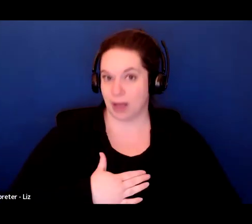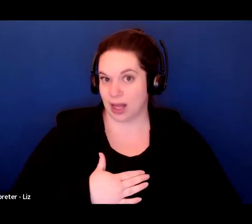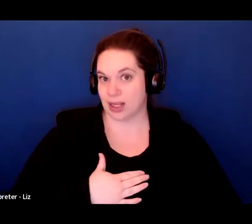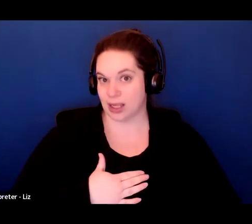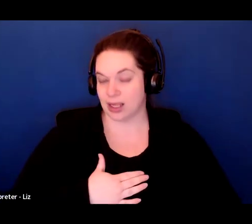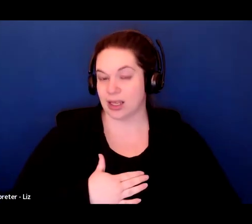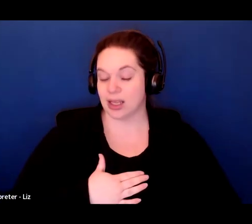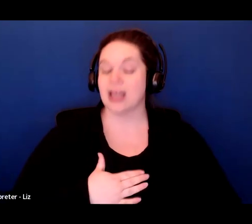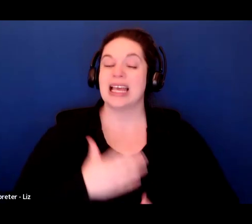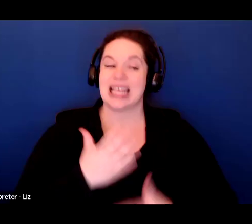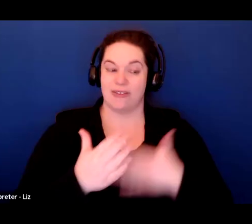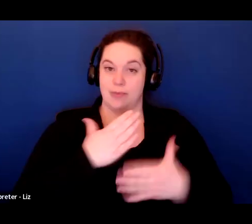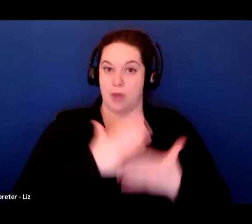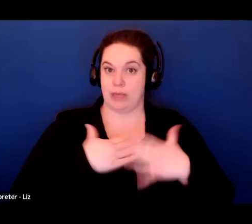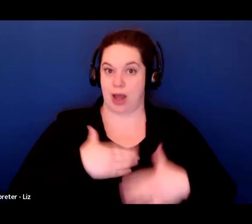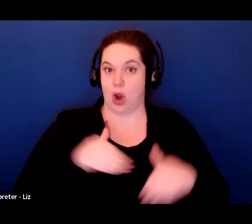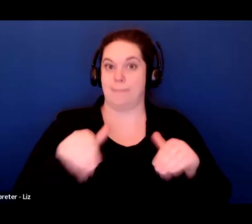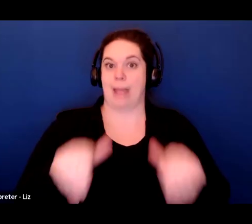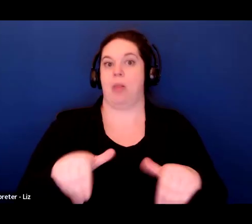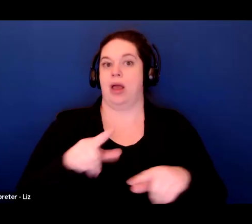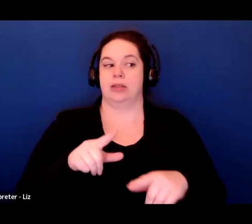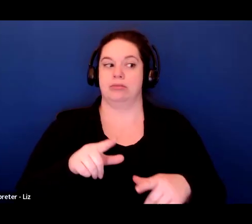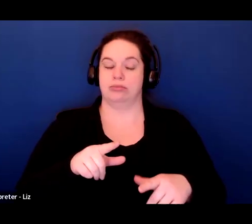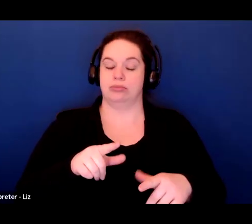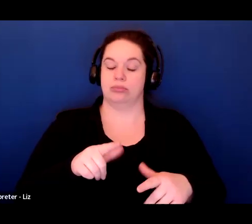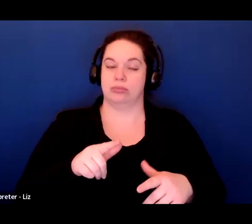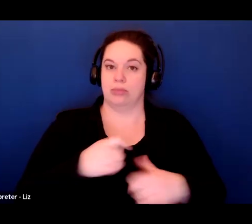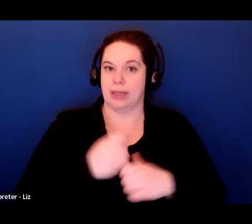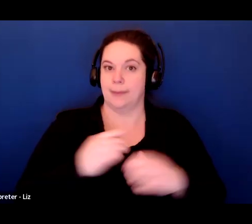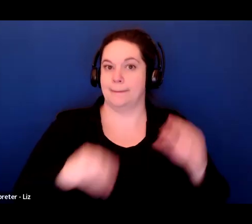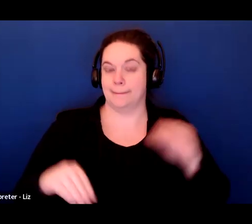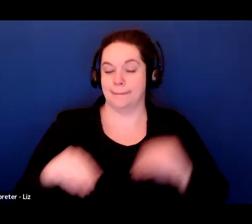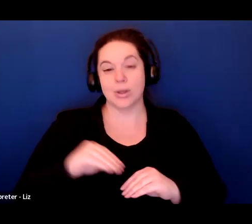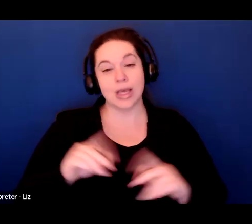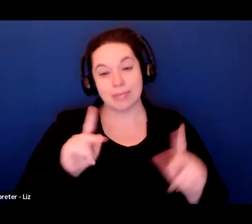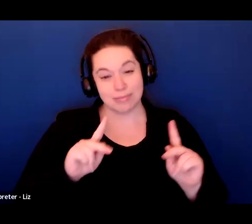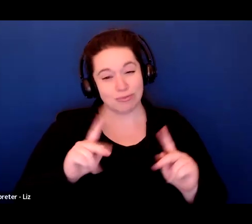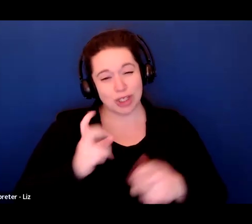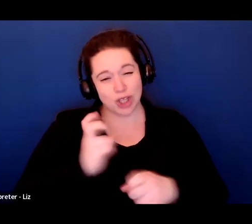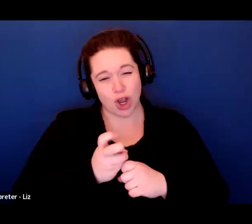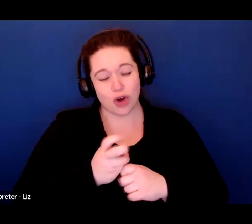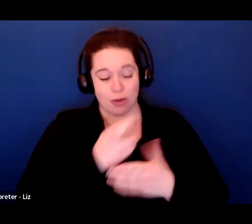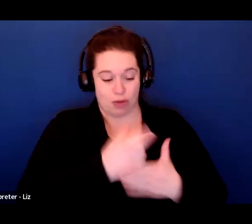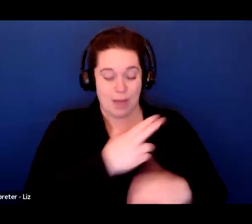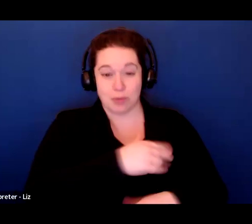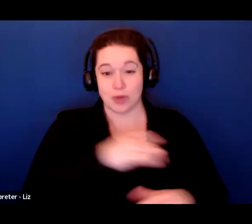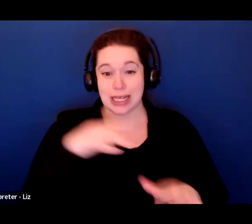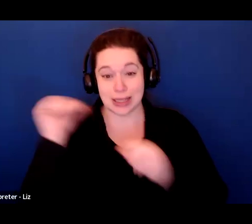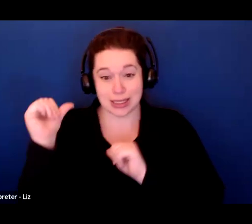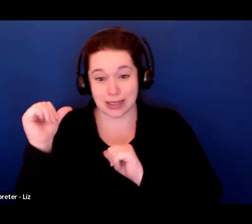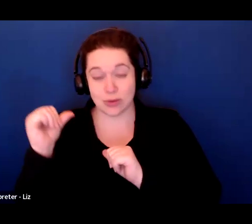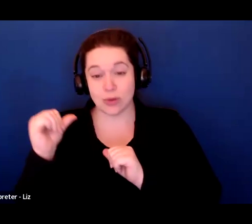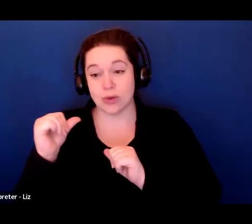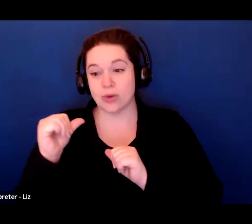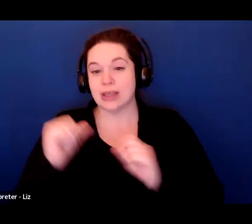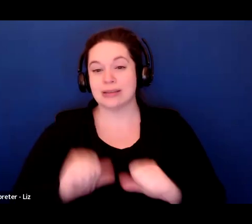are paralyzed. And, it's really hard. People leave the rehab hospital, and the first thing they do is they give